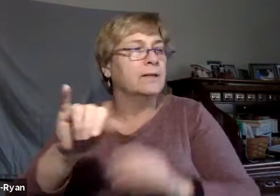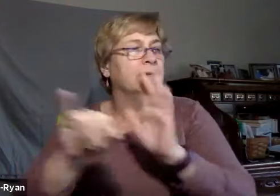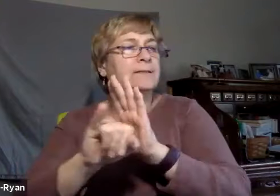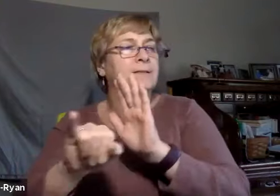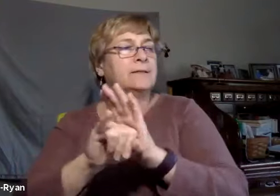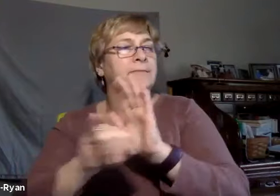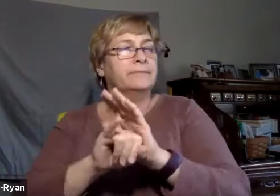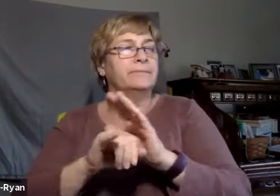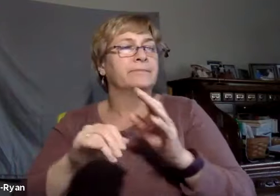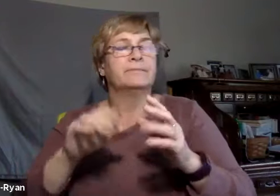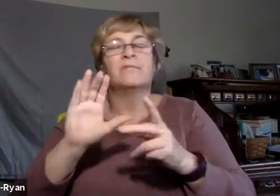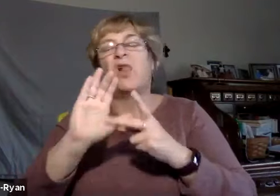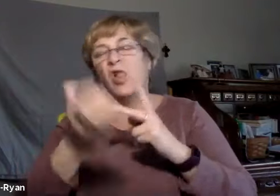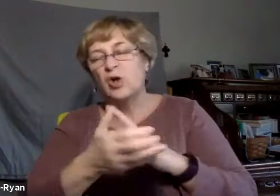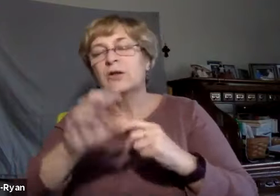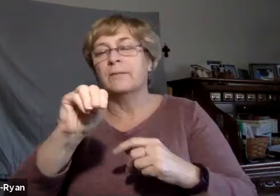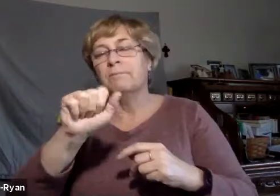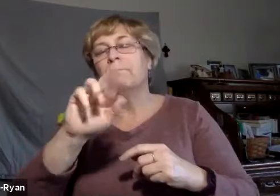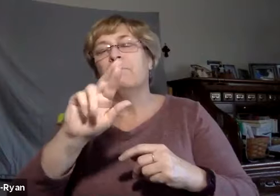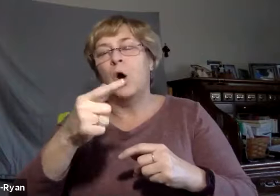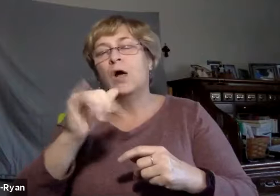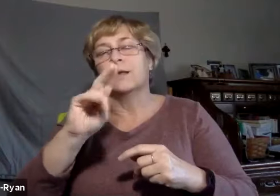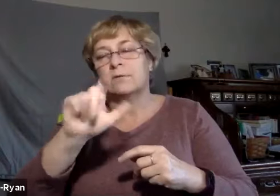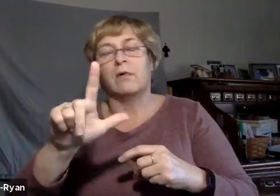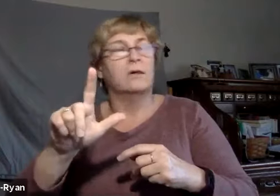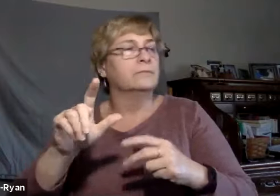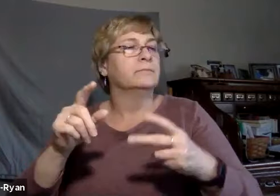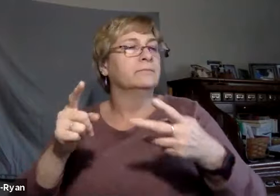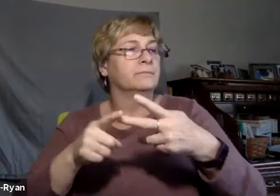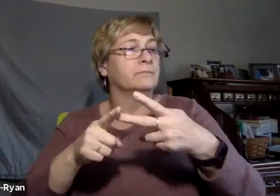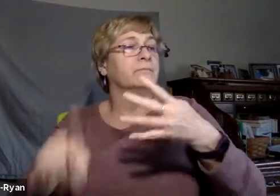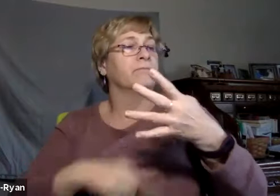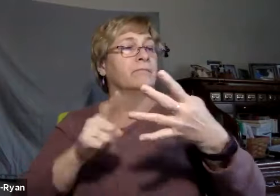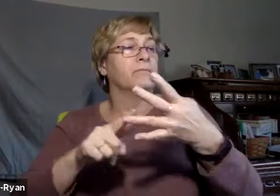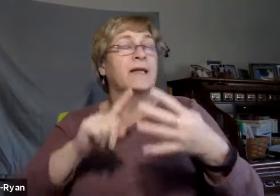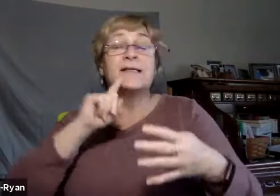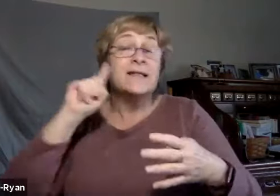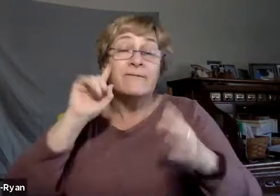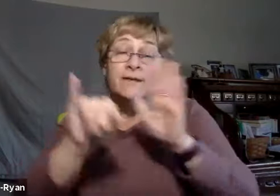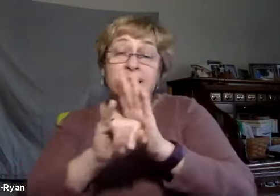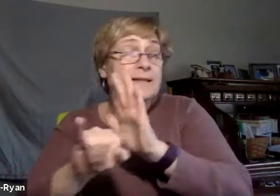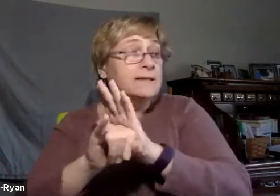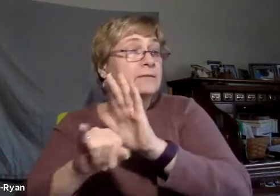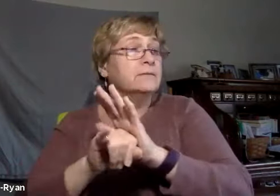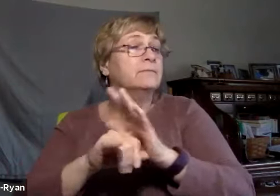A marginal identity, so culturally, marginally, you're within or without the culture. A